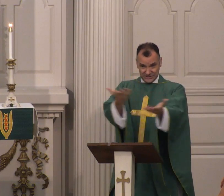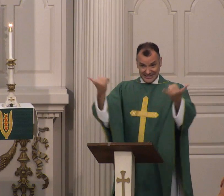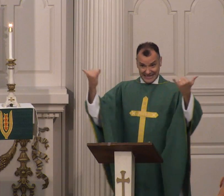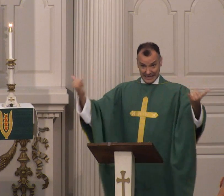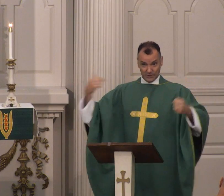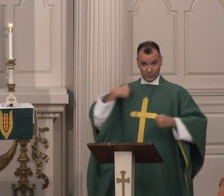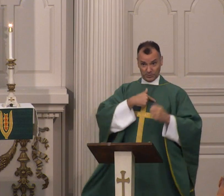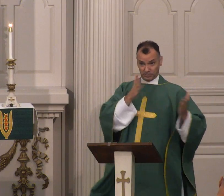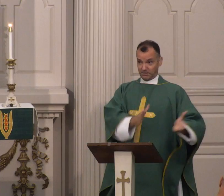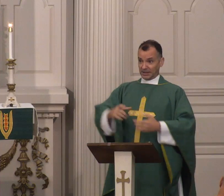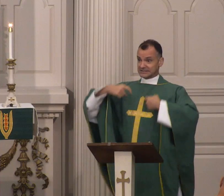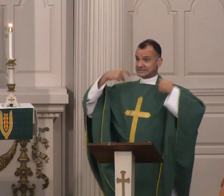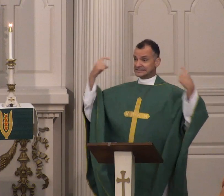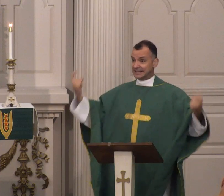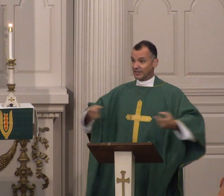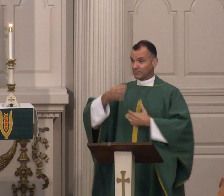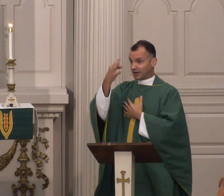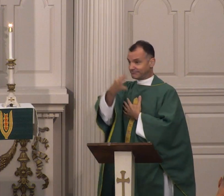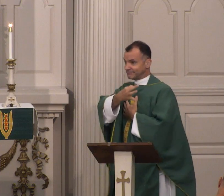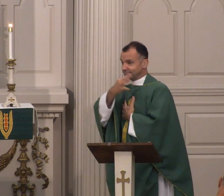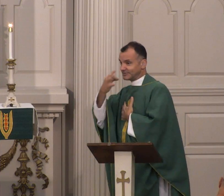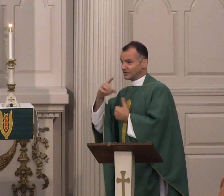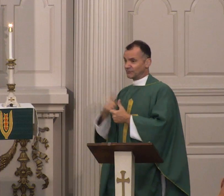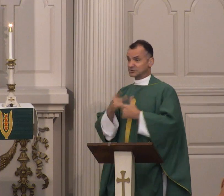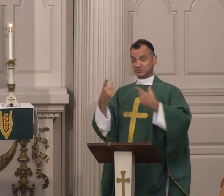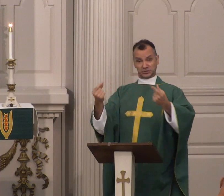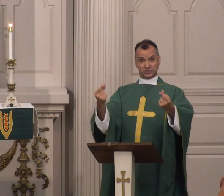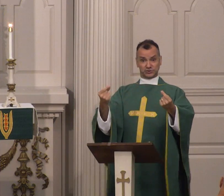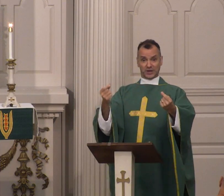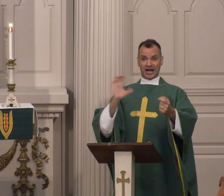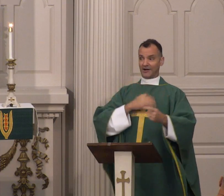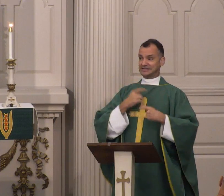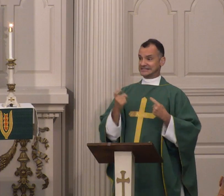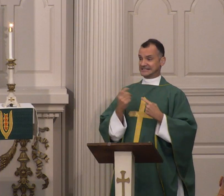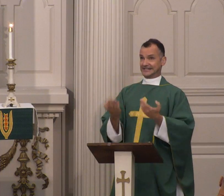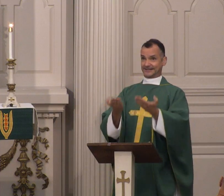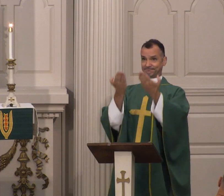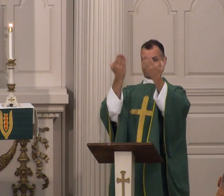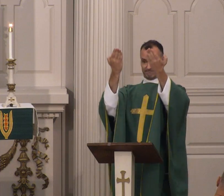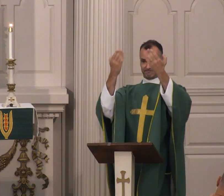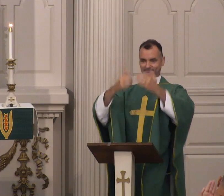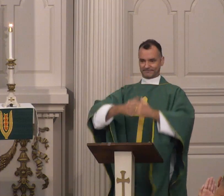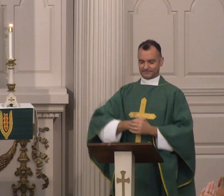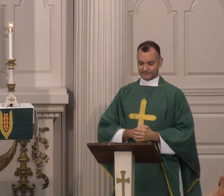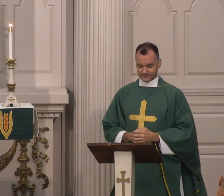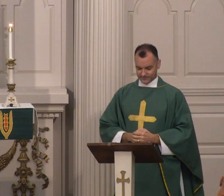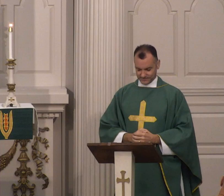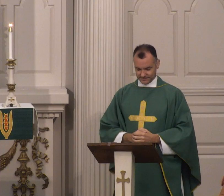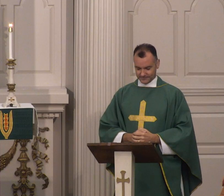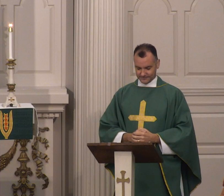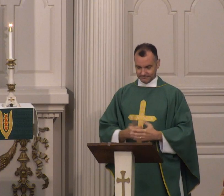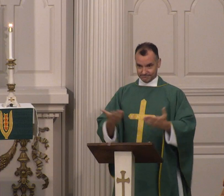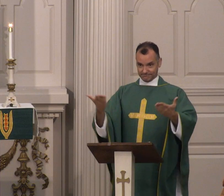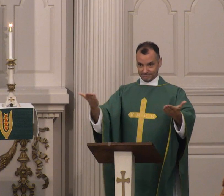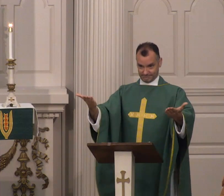Brothers and sisters, let us acknowledge our sins and so prepare ourselves to celebrate the sacred mysteries.